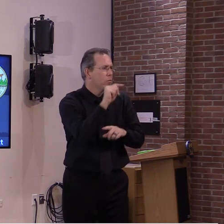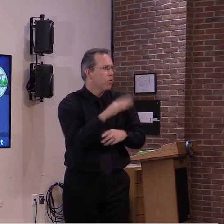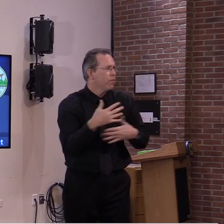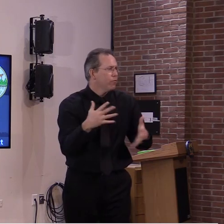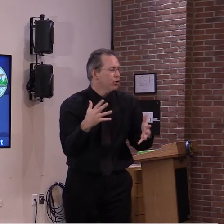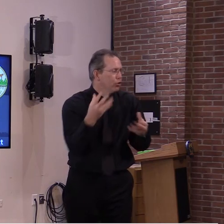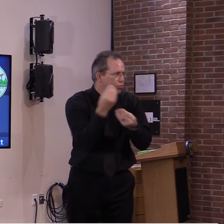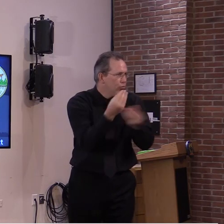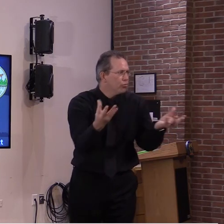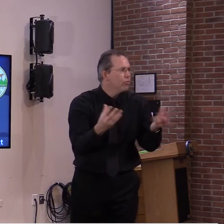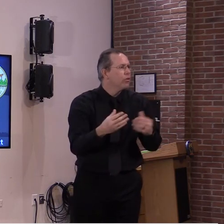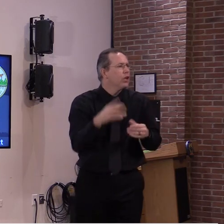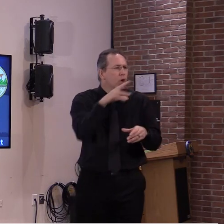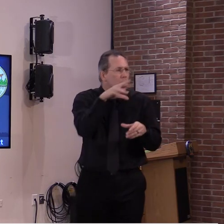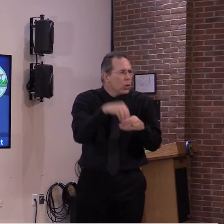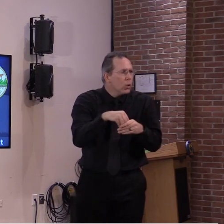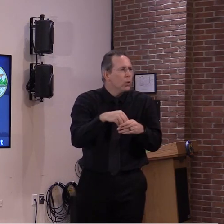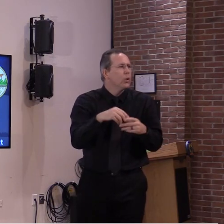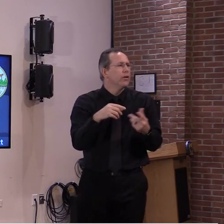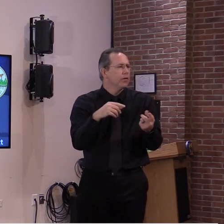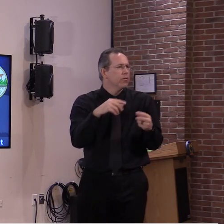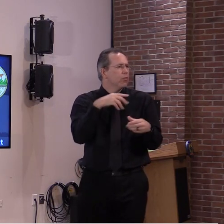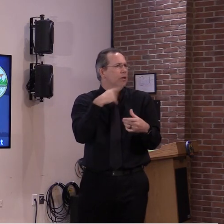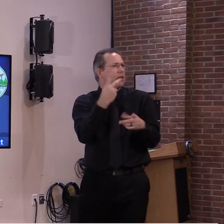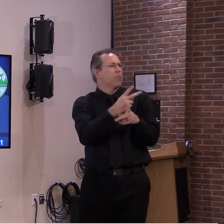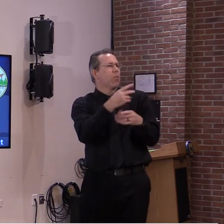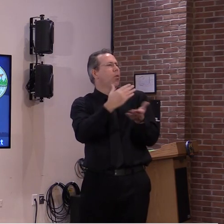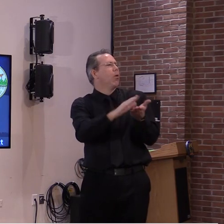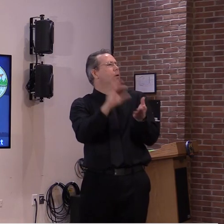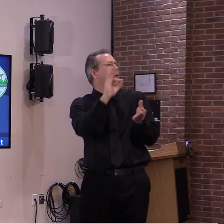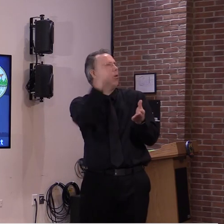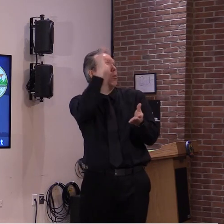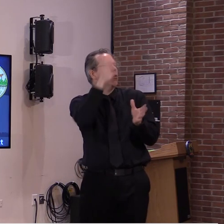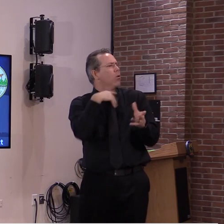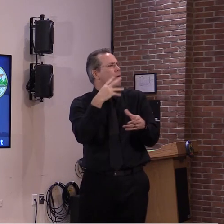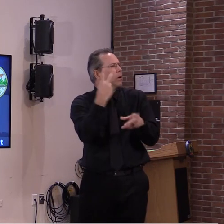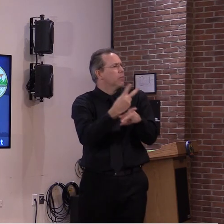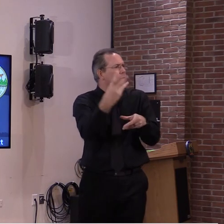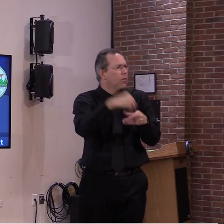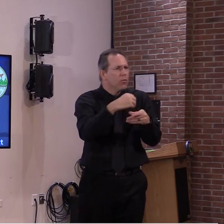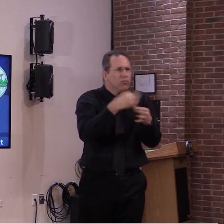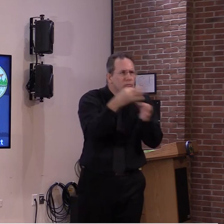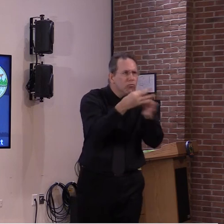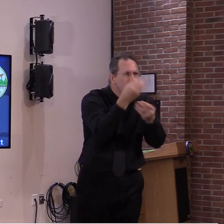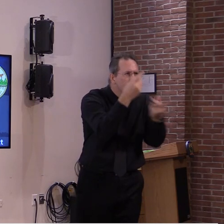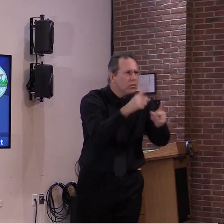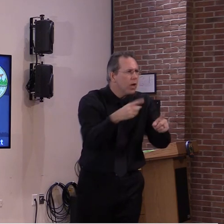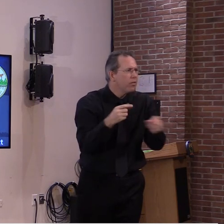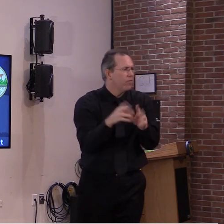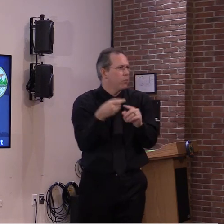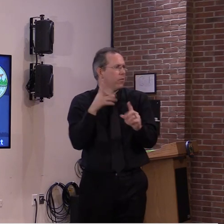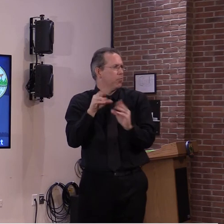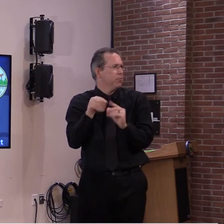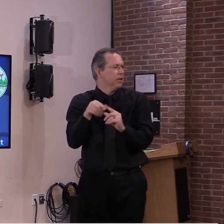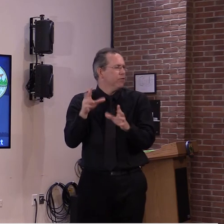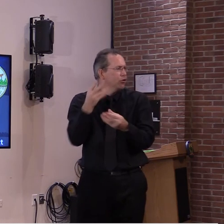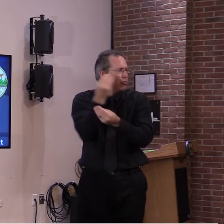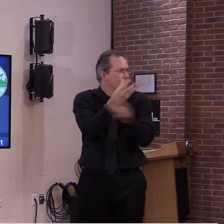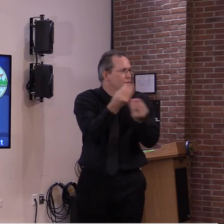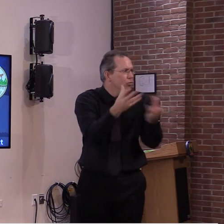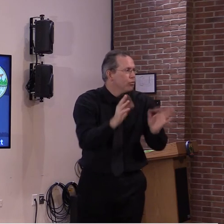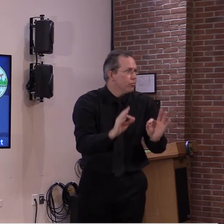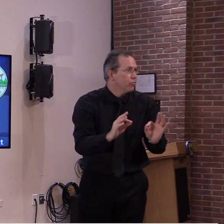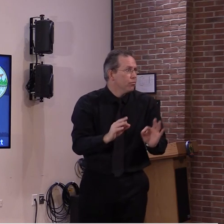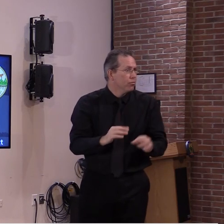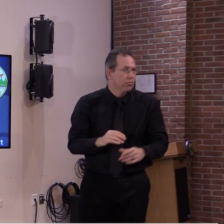either via teleconference or via email. All right, we got to move. Thank you very much, all of you. Next